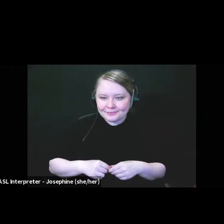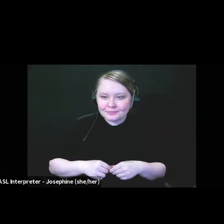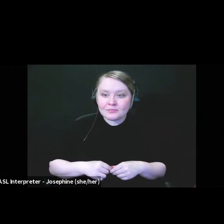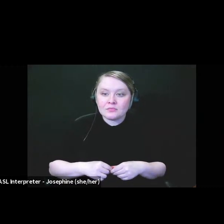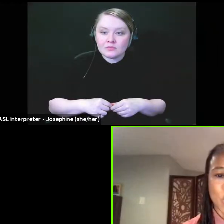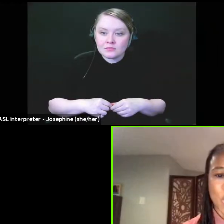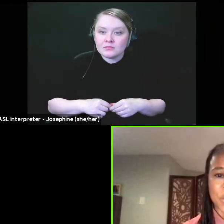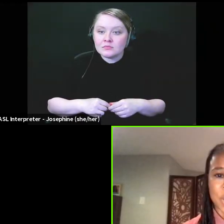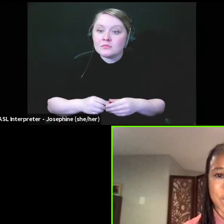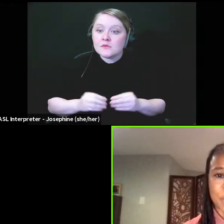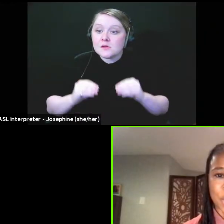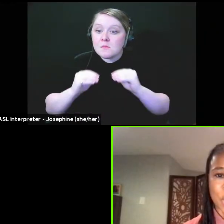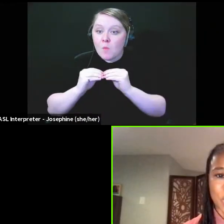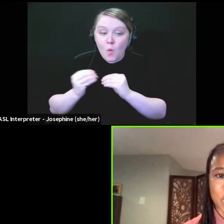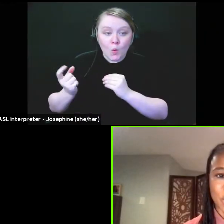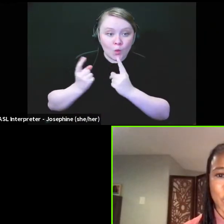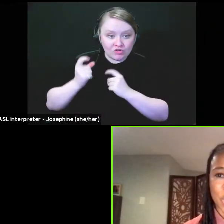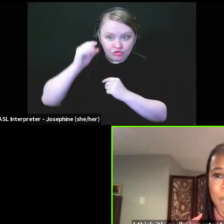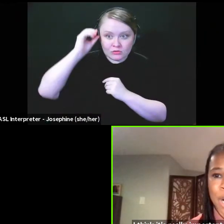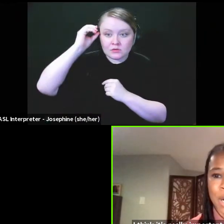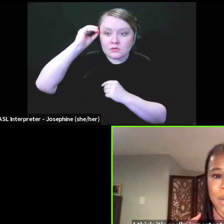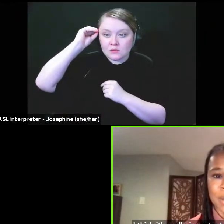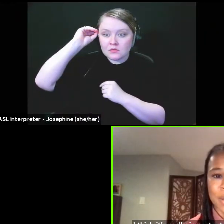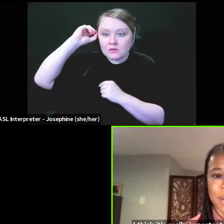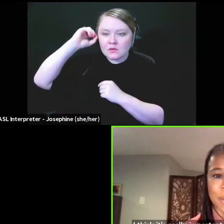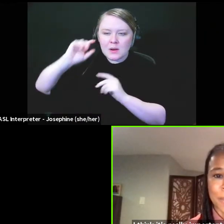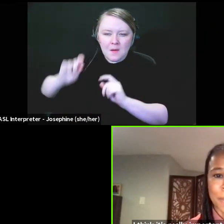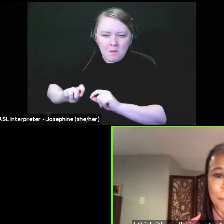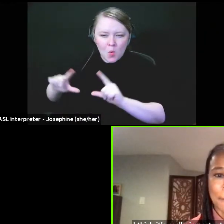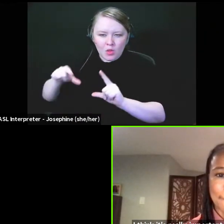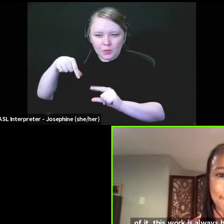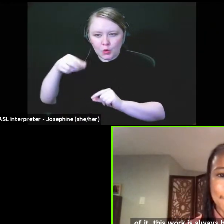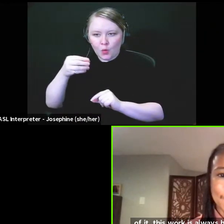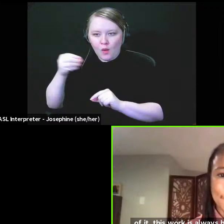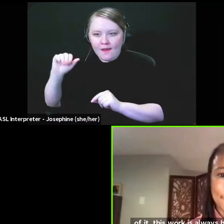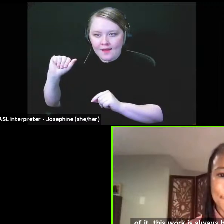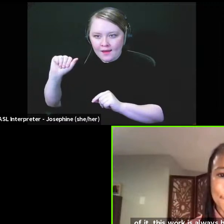So we have some more questions. I'm going to go into the Q&A box.